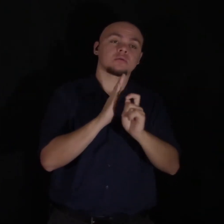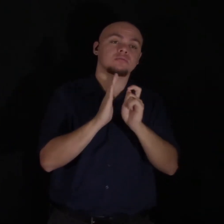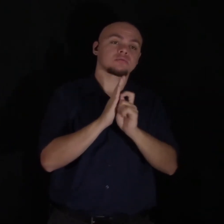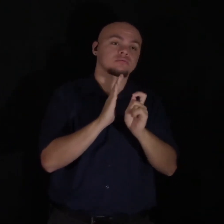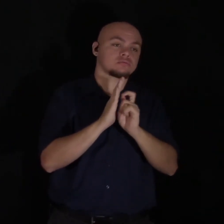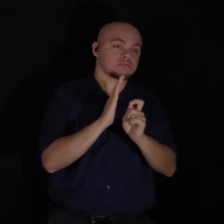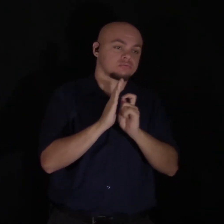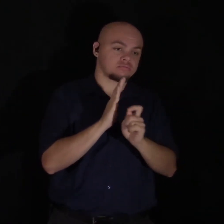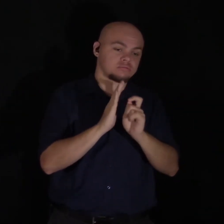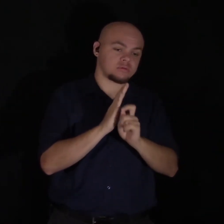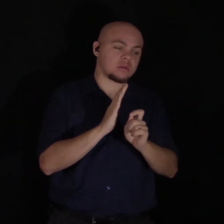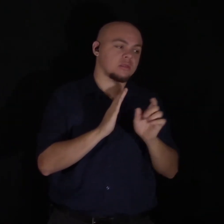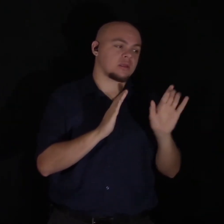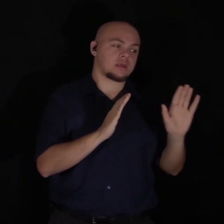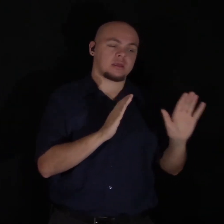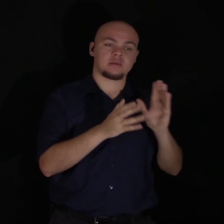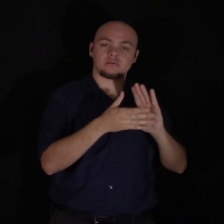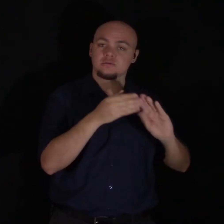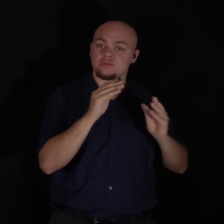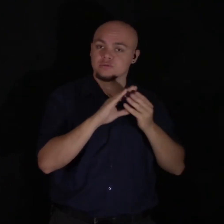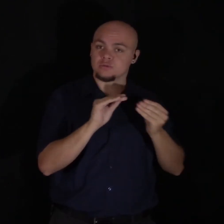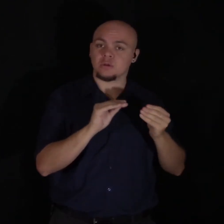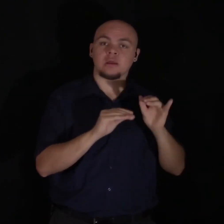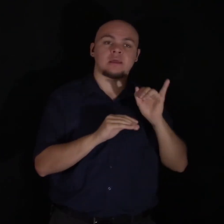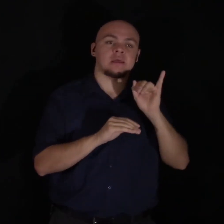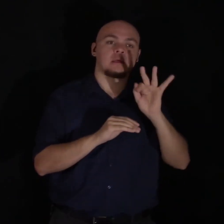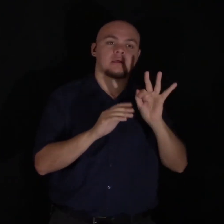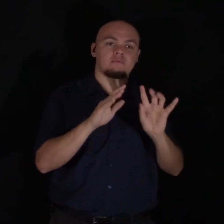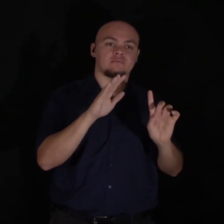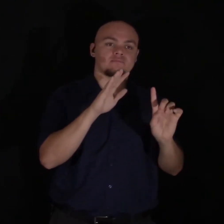intervals, should I have any fresh incidents to report.